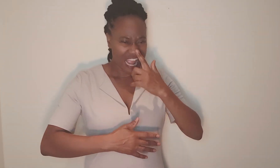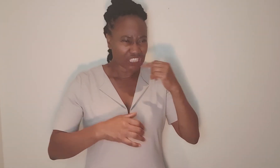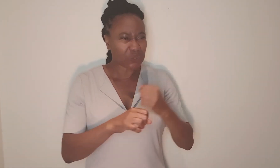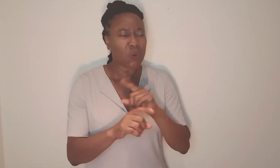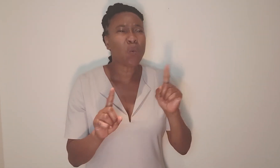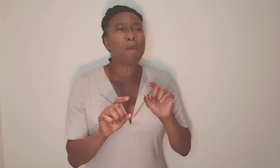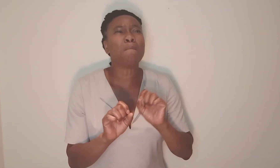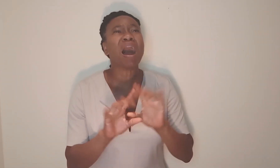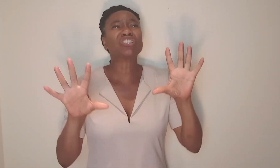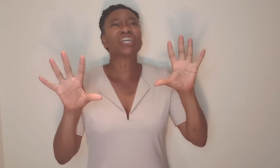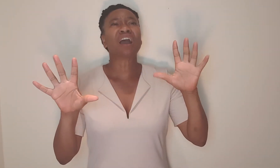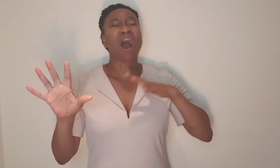Listen,